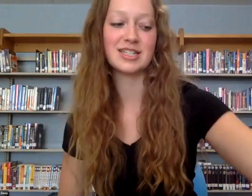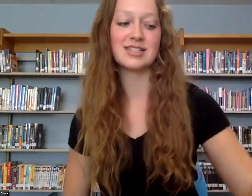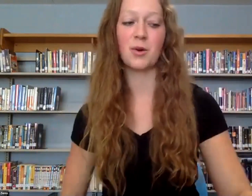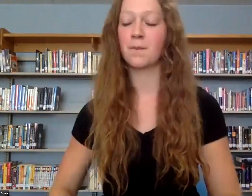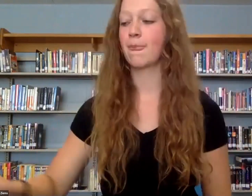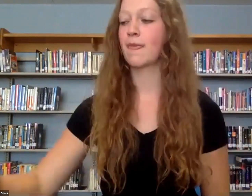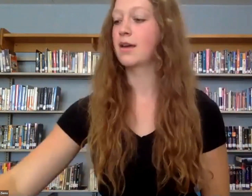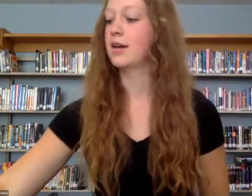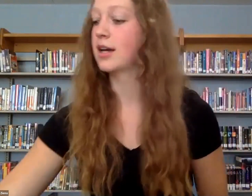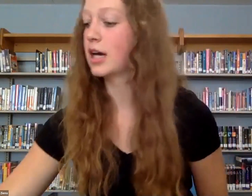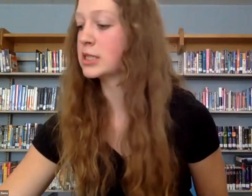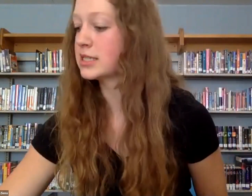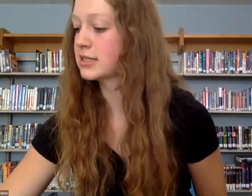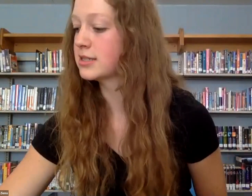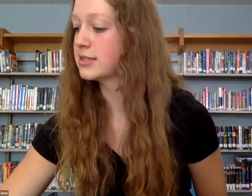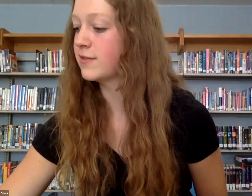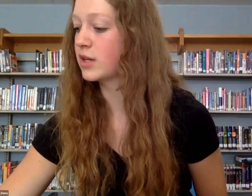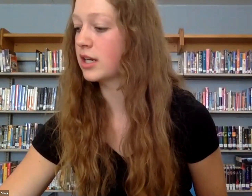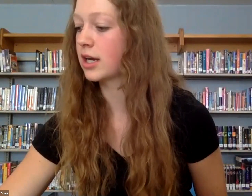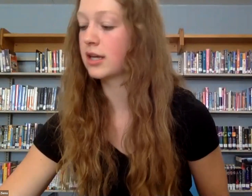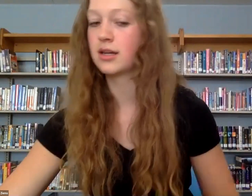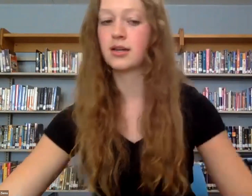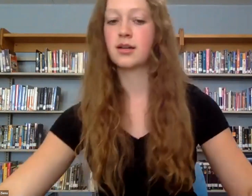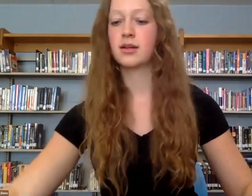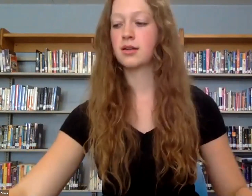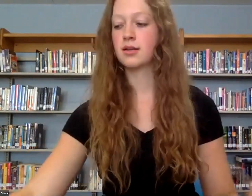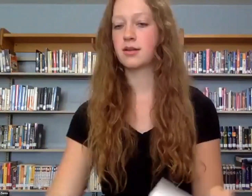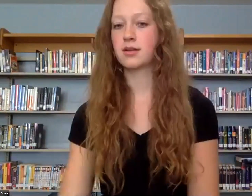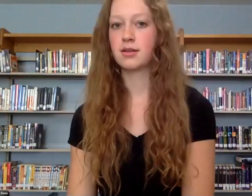So here it goes. See if you can hear it.